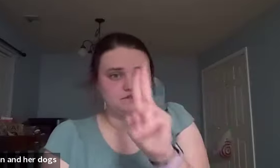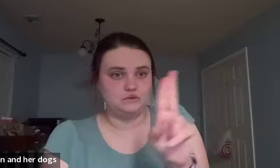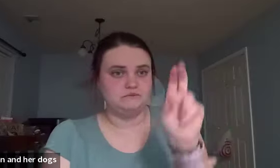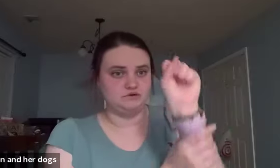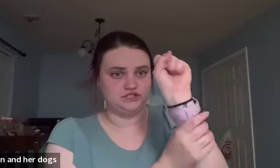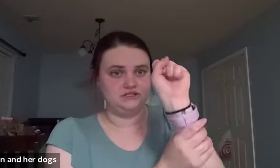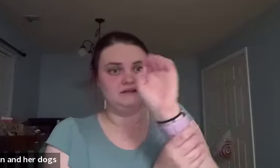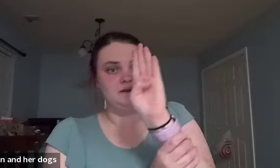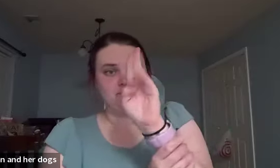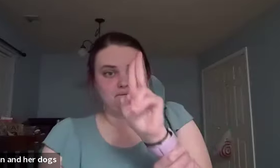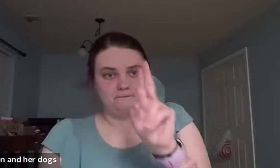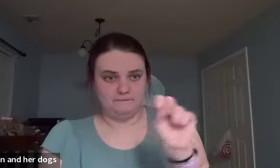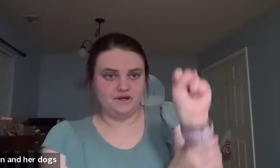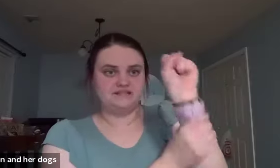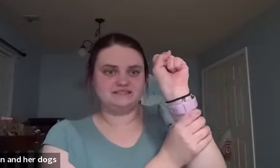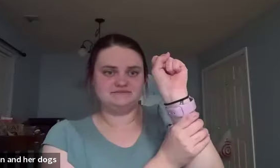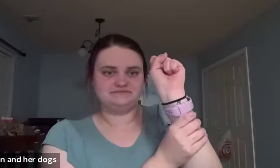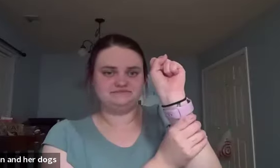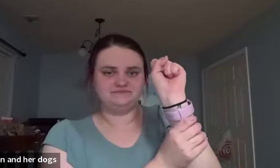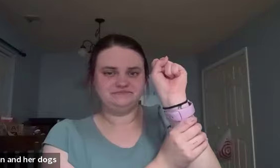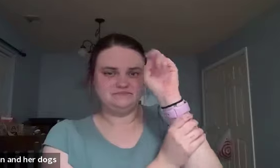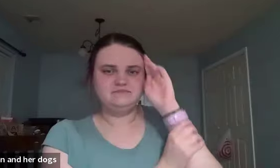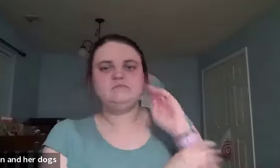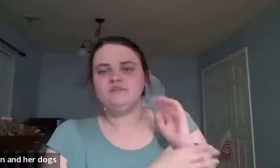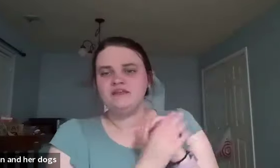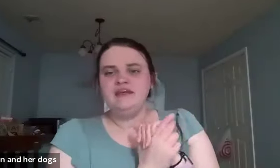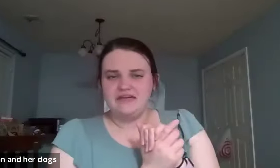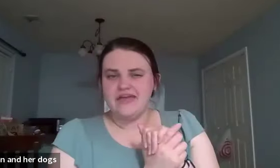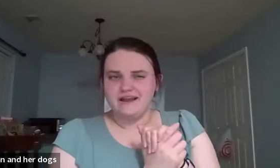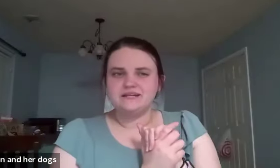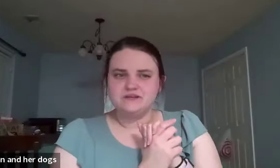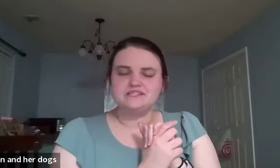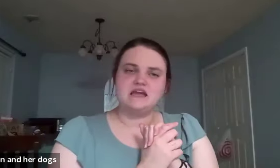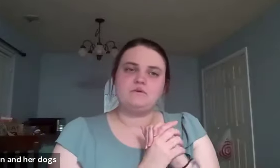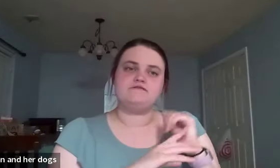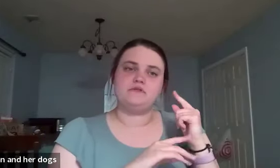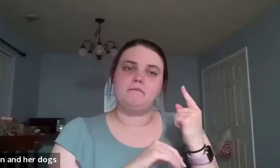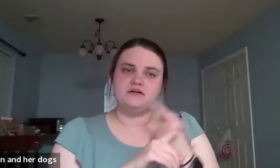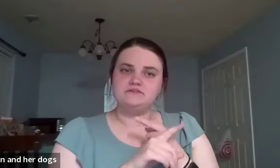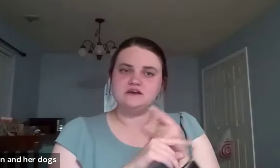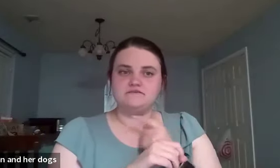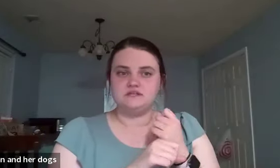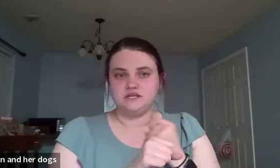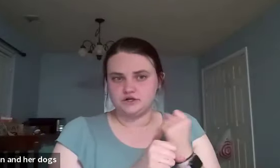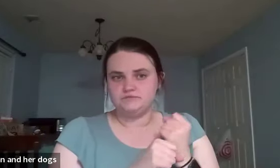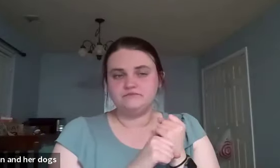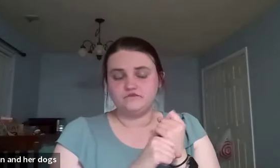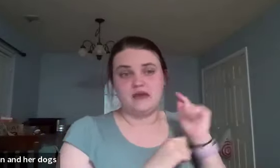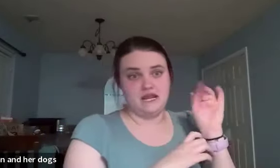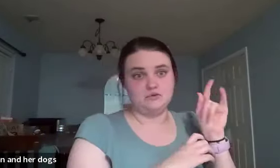a fluid motion. Bus. And that kind of can be the same way for the months of the year from that